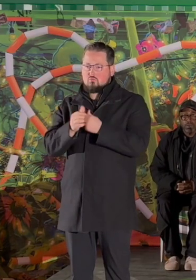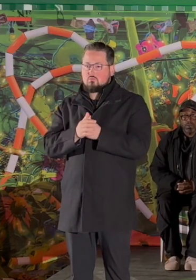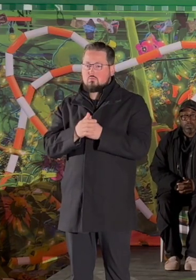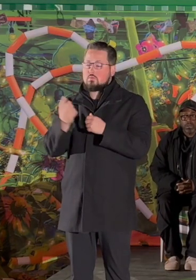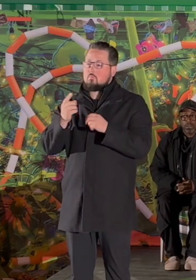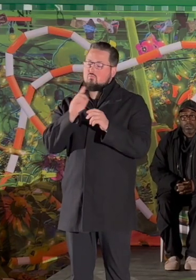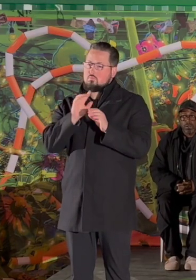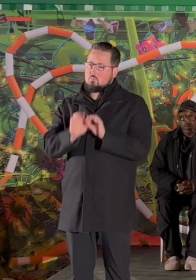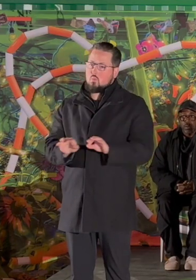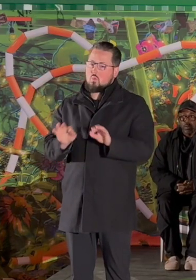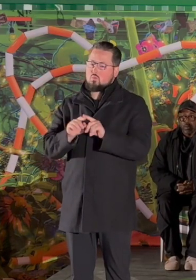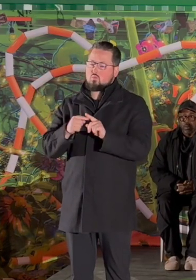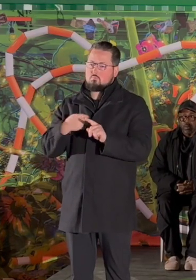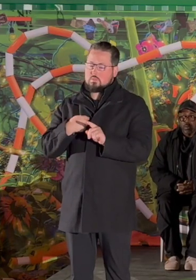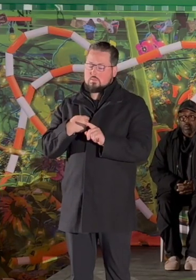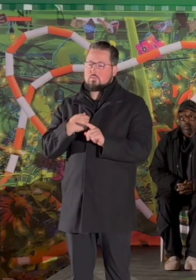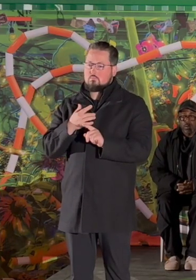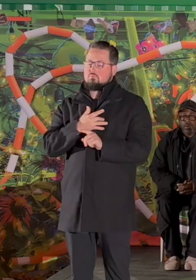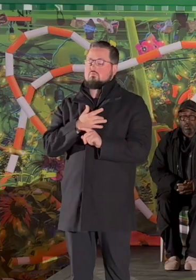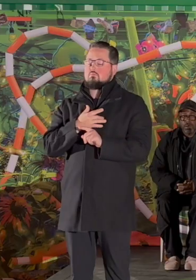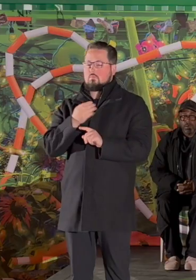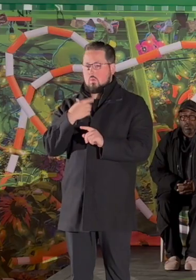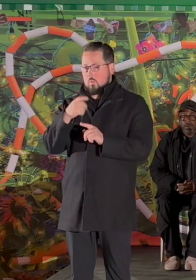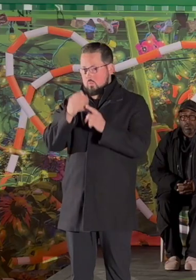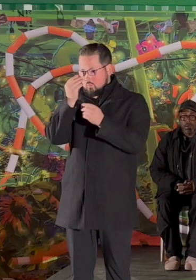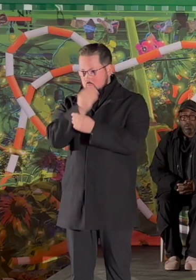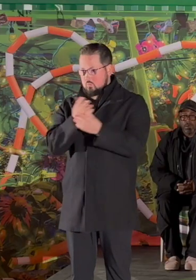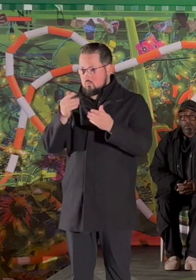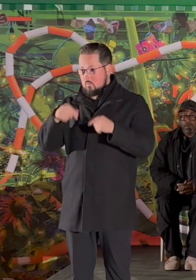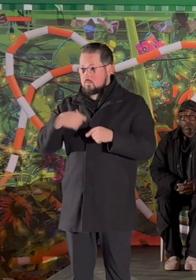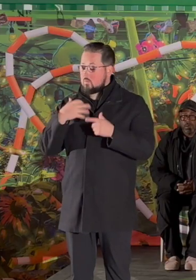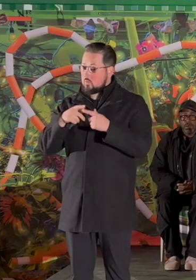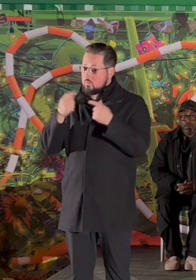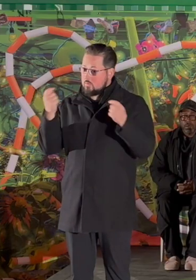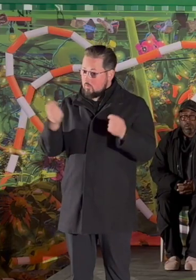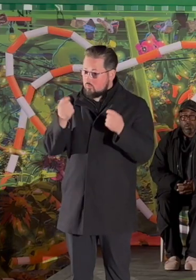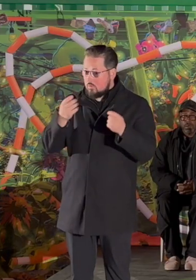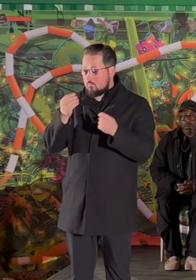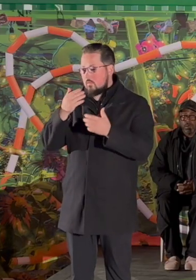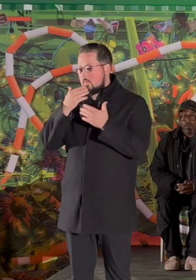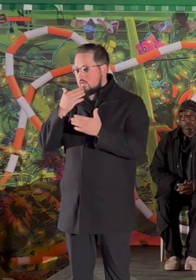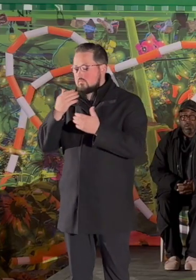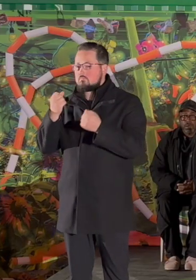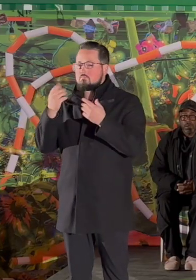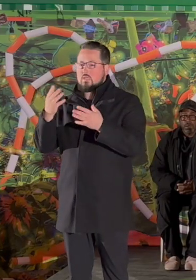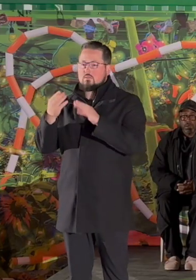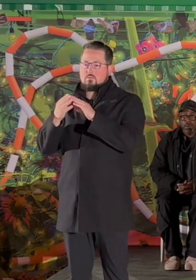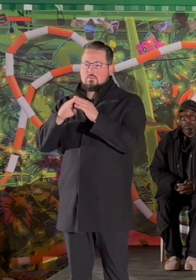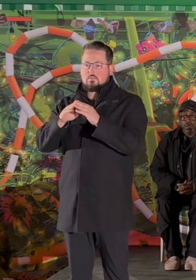important to me, and I want all of you to know this. I want to celebrate and thank the many